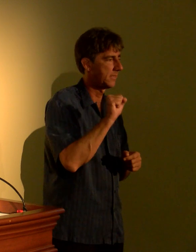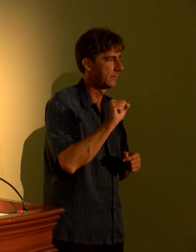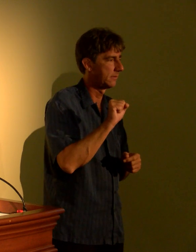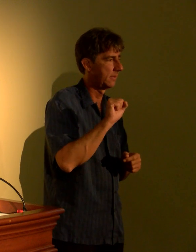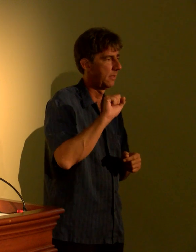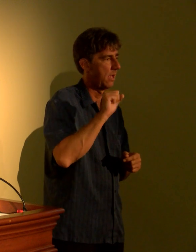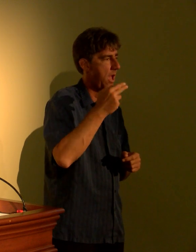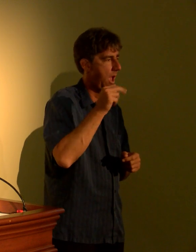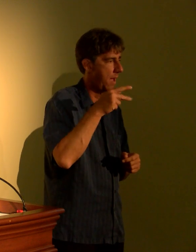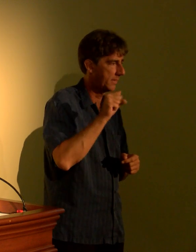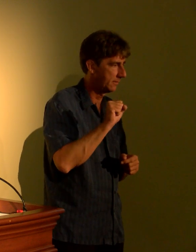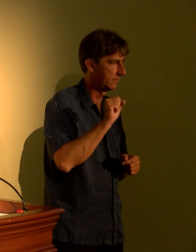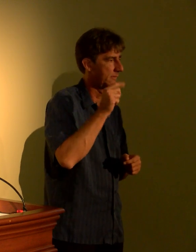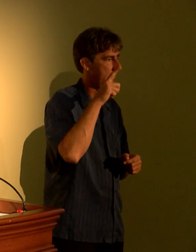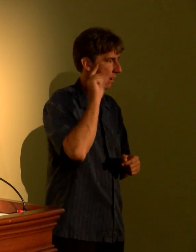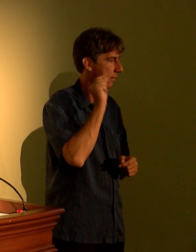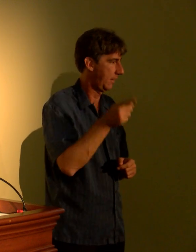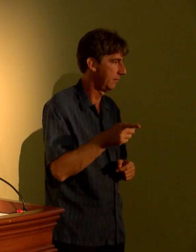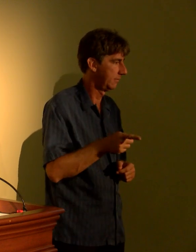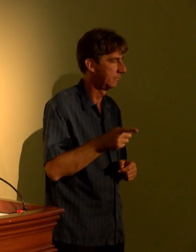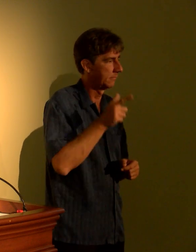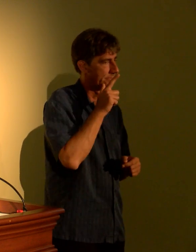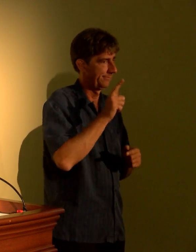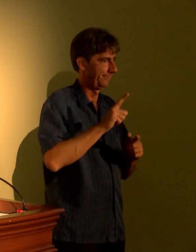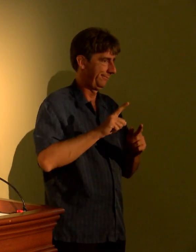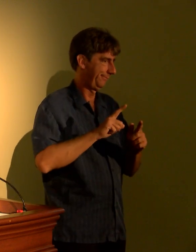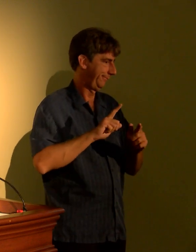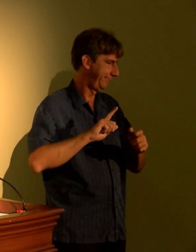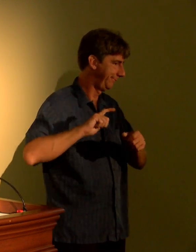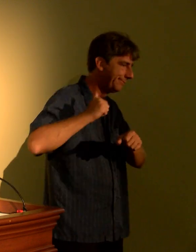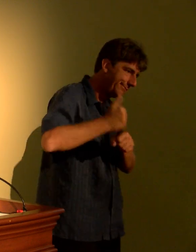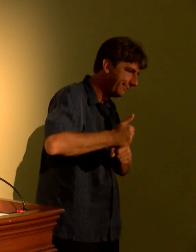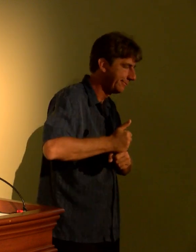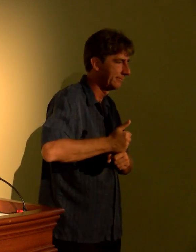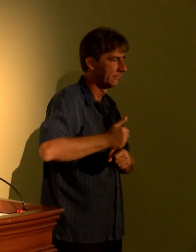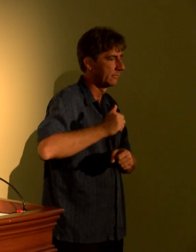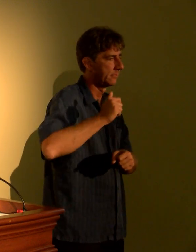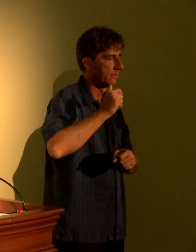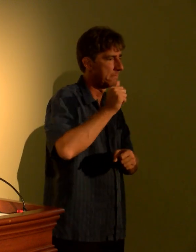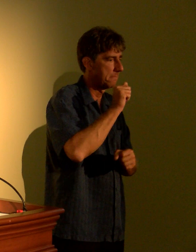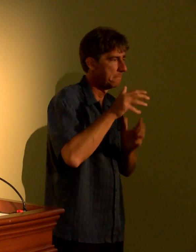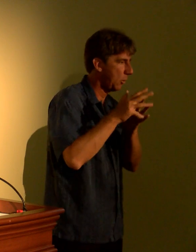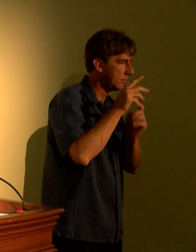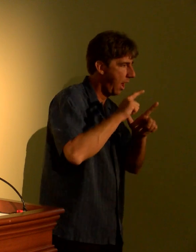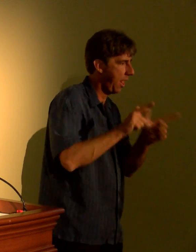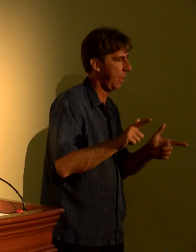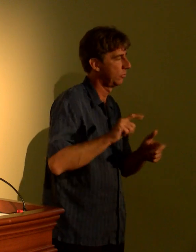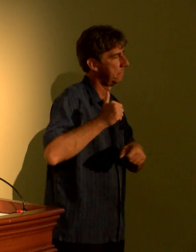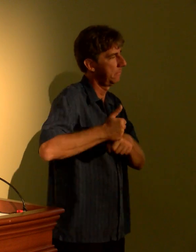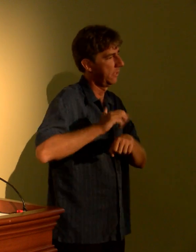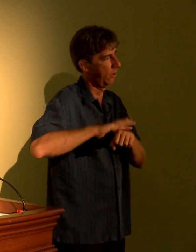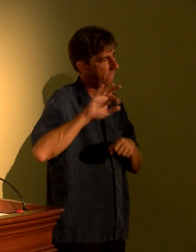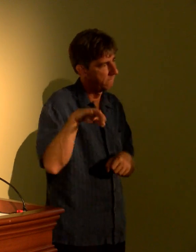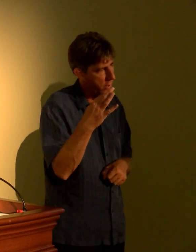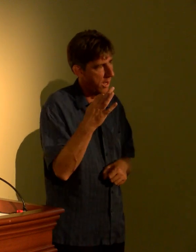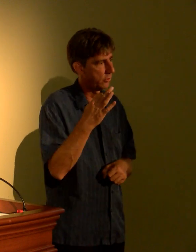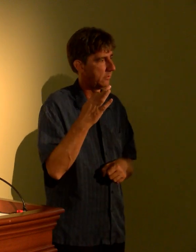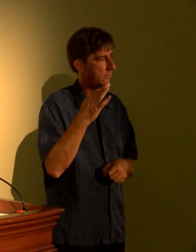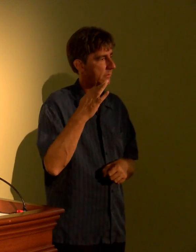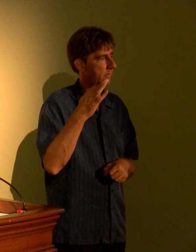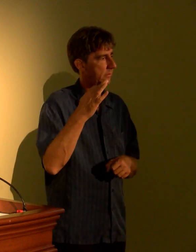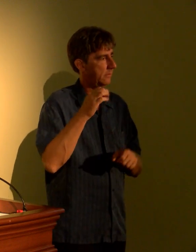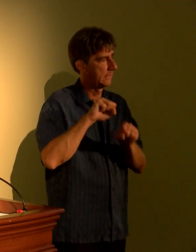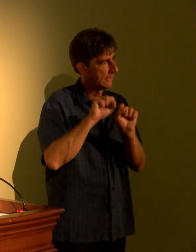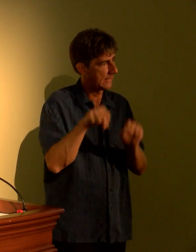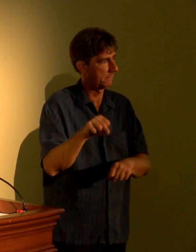really is the one who pioneered American Sign Language, based it on the French system of deaf education and brought it to